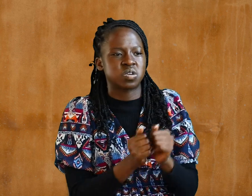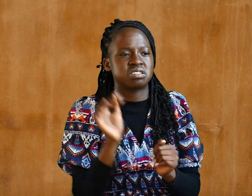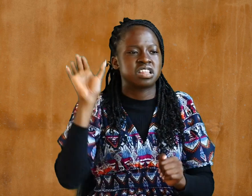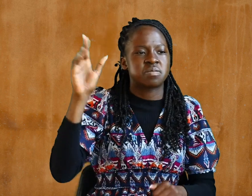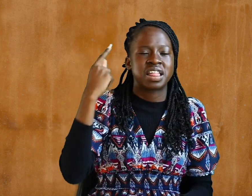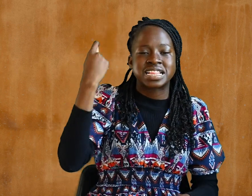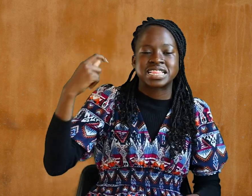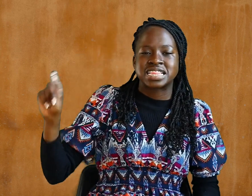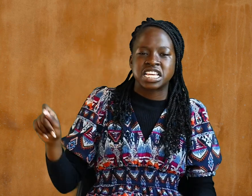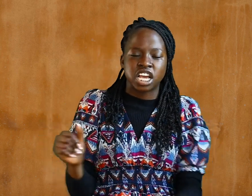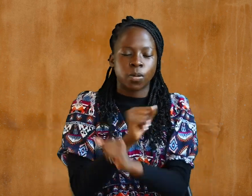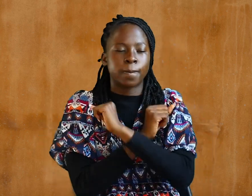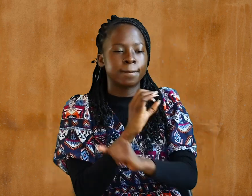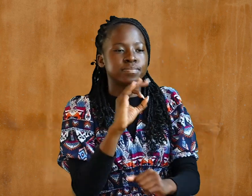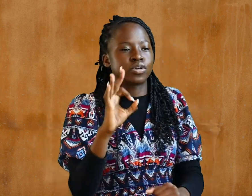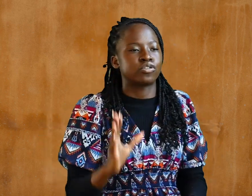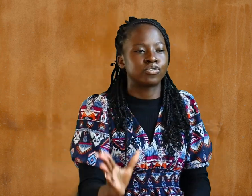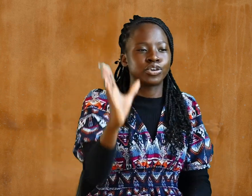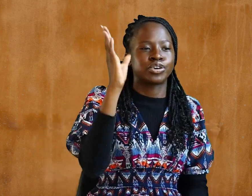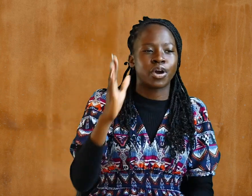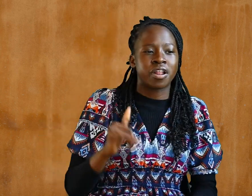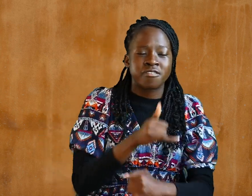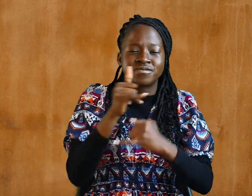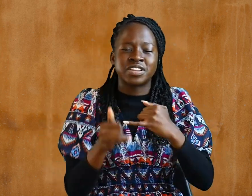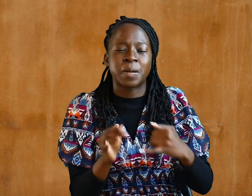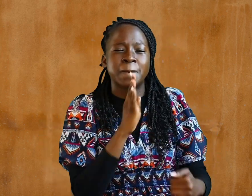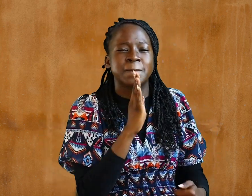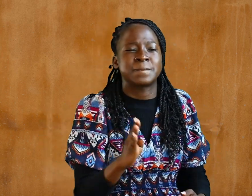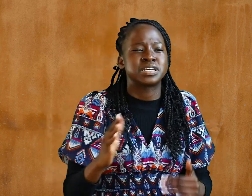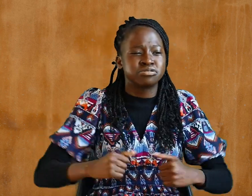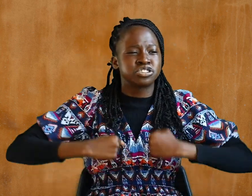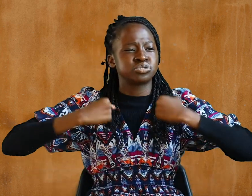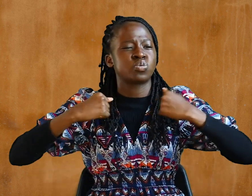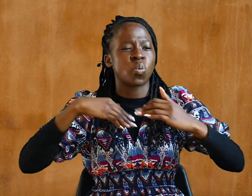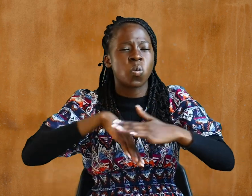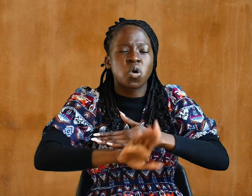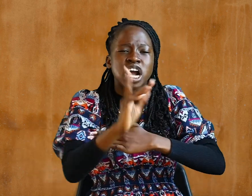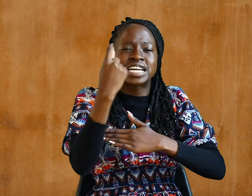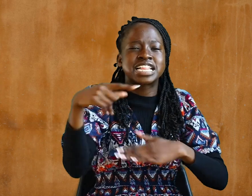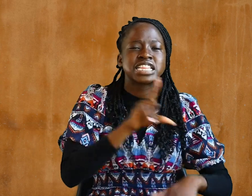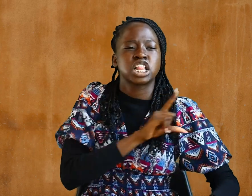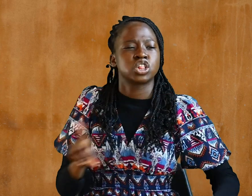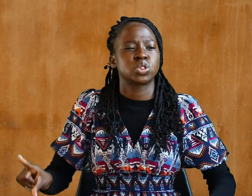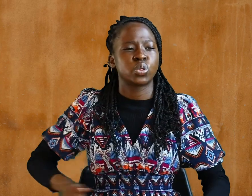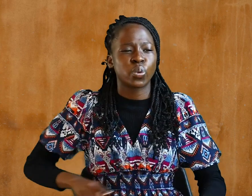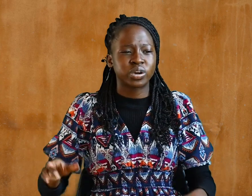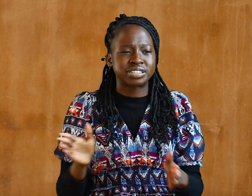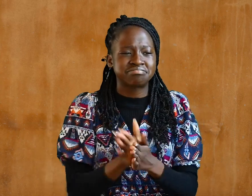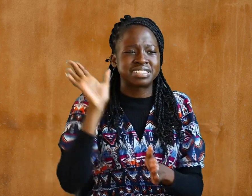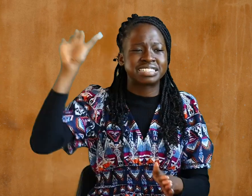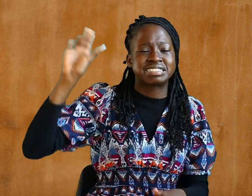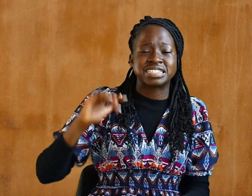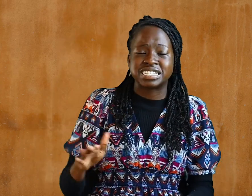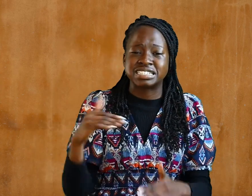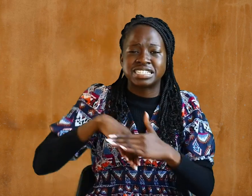God. Finally, be strong in the Lord and in his mighty